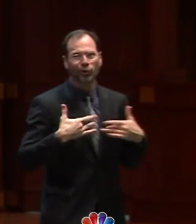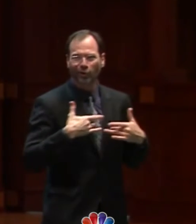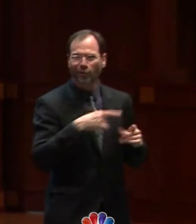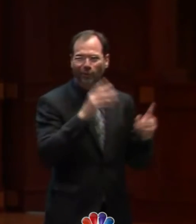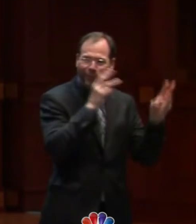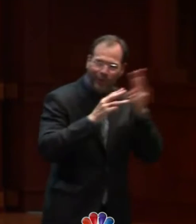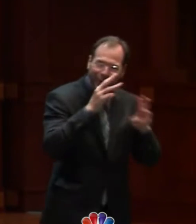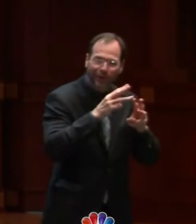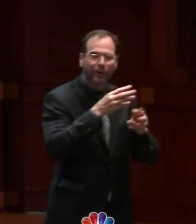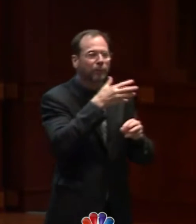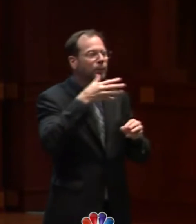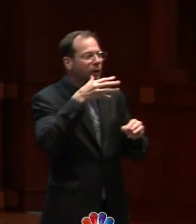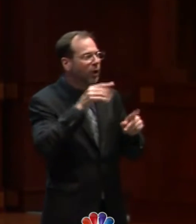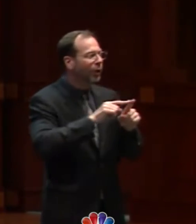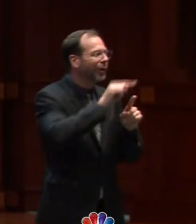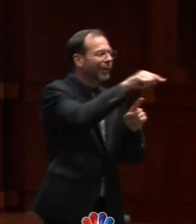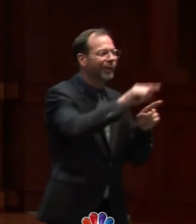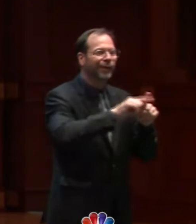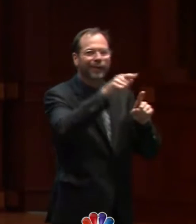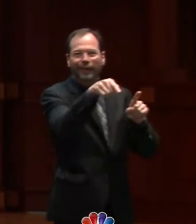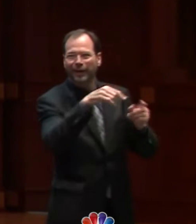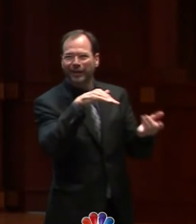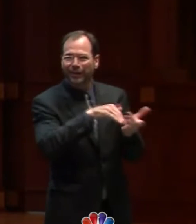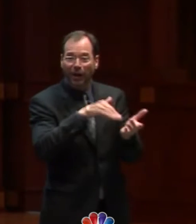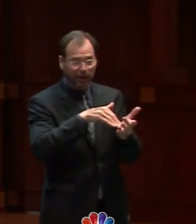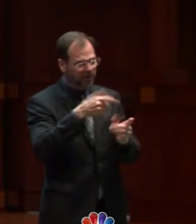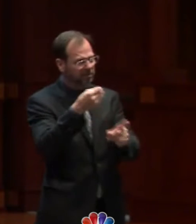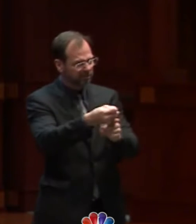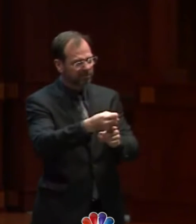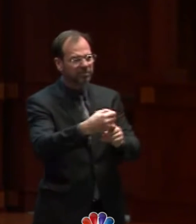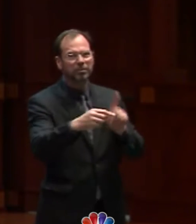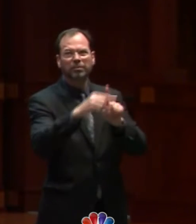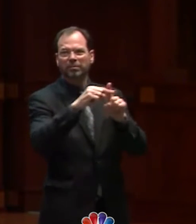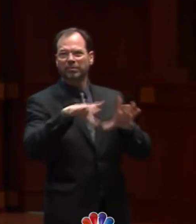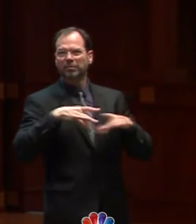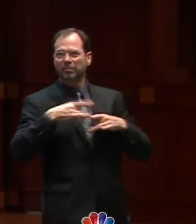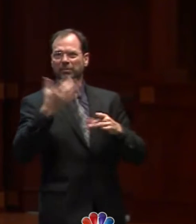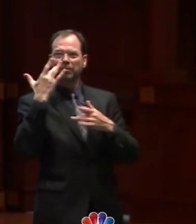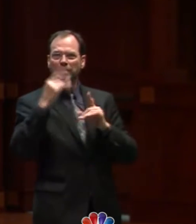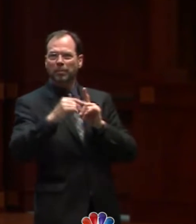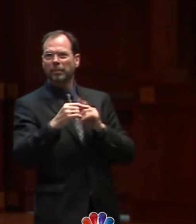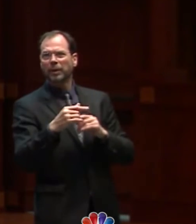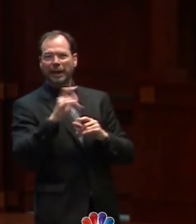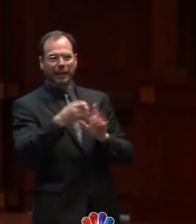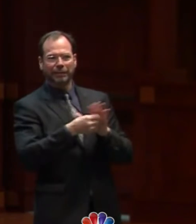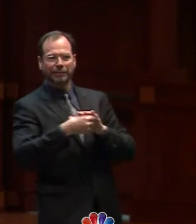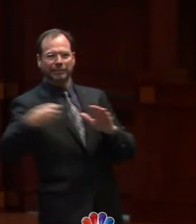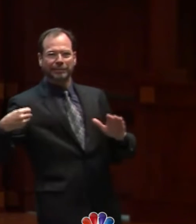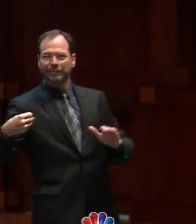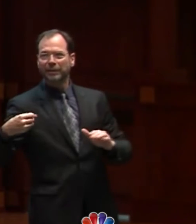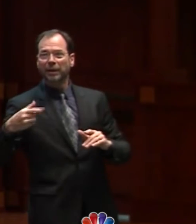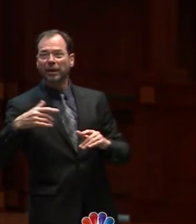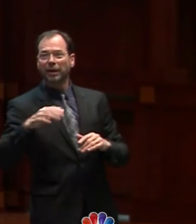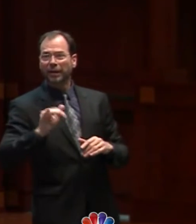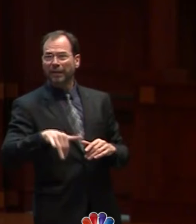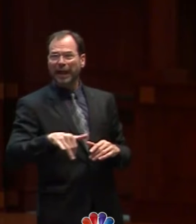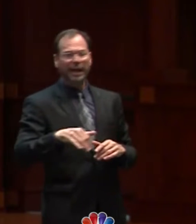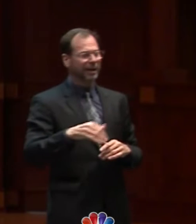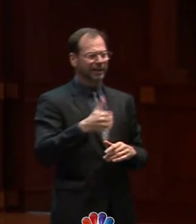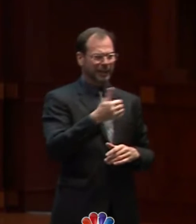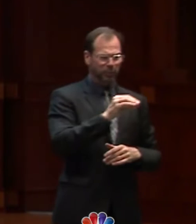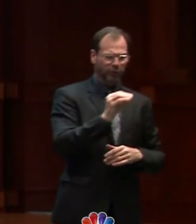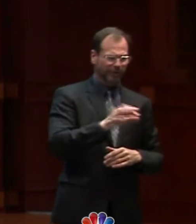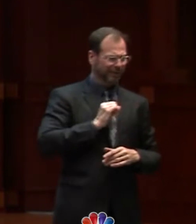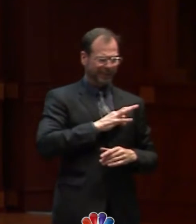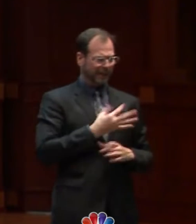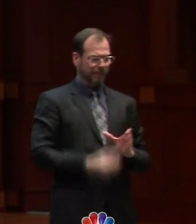in rural areas in Swisher County, a doctor tested positive, and so he had to obviously self-quarantine, and that knocked out 10% of their staff